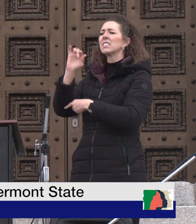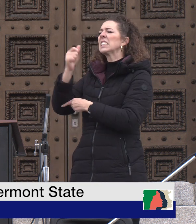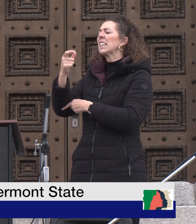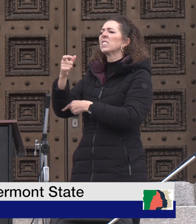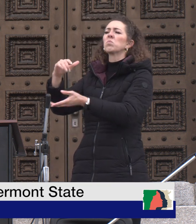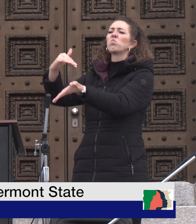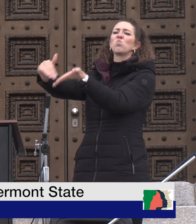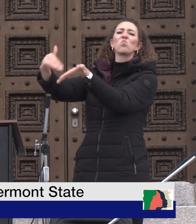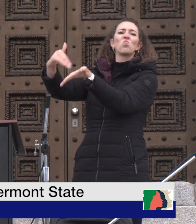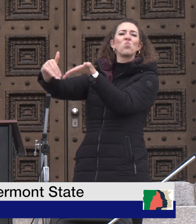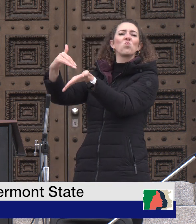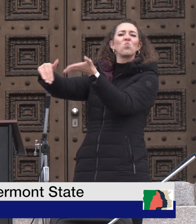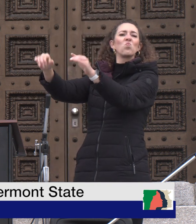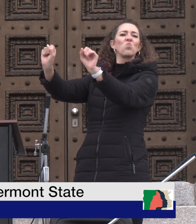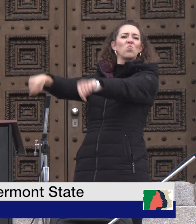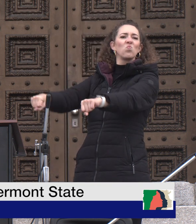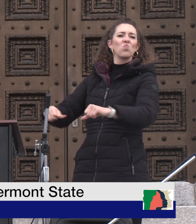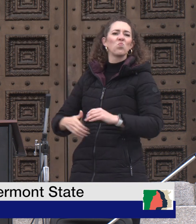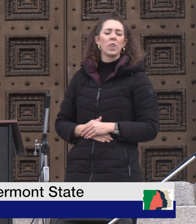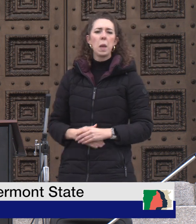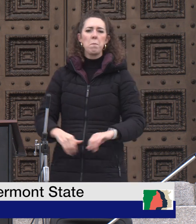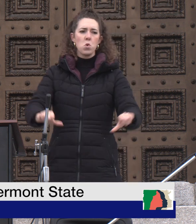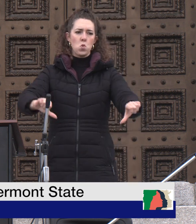the billionaire class.